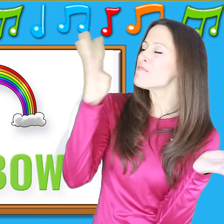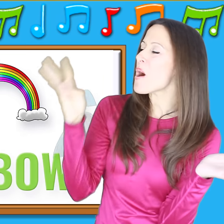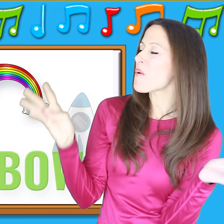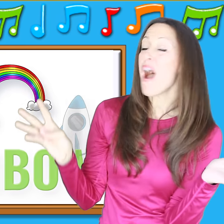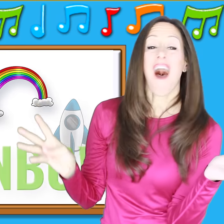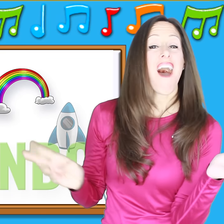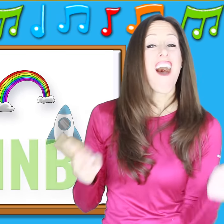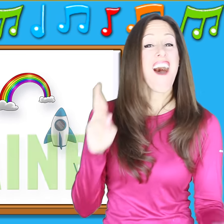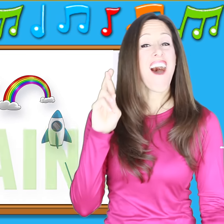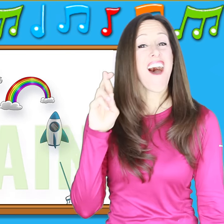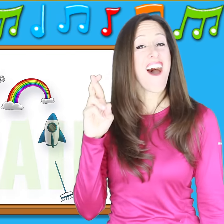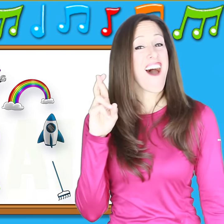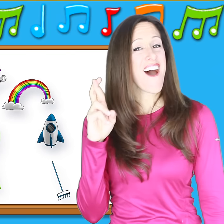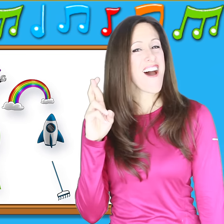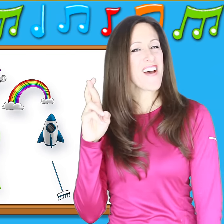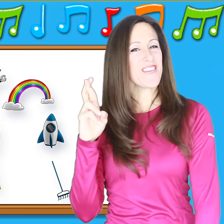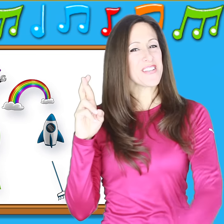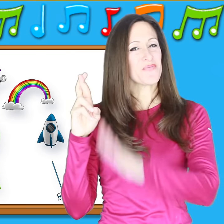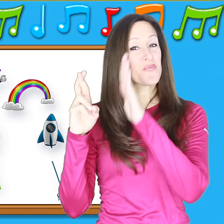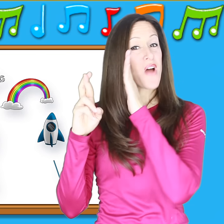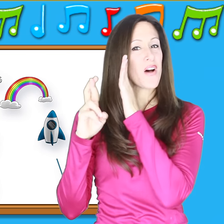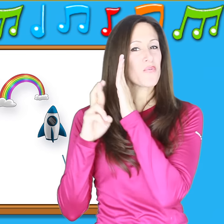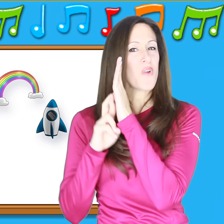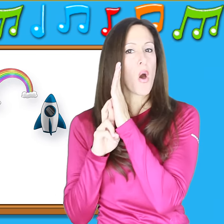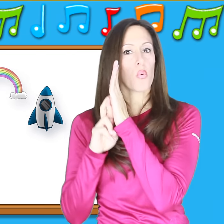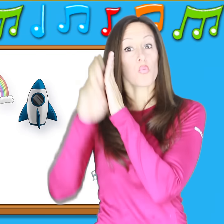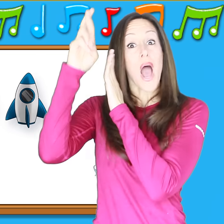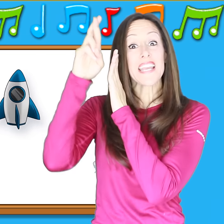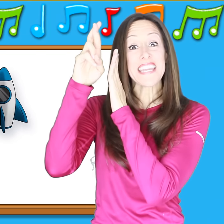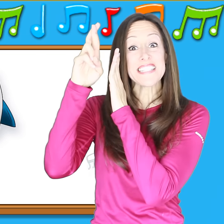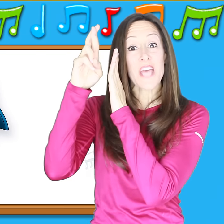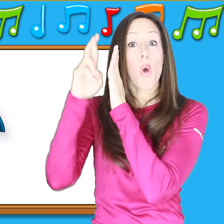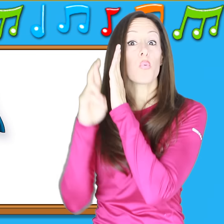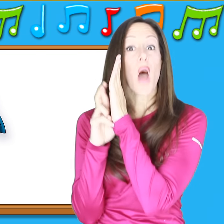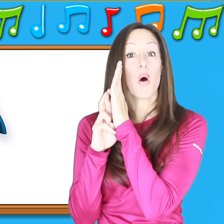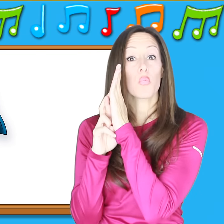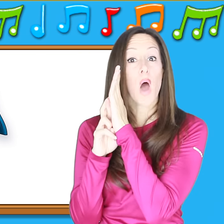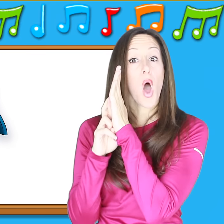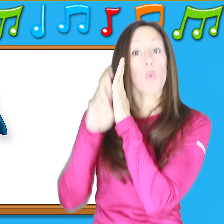rainbow. R is for rocket,